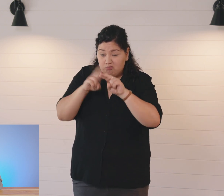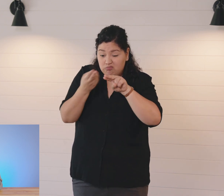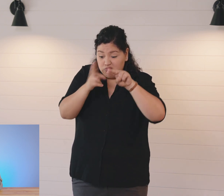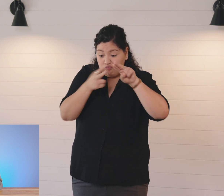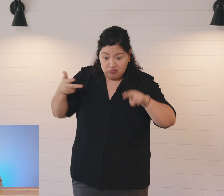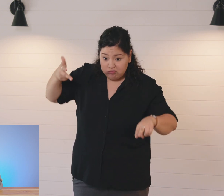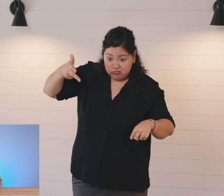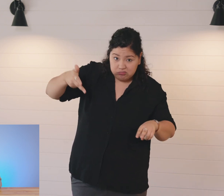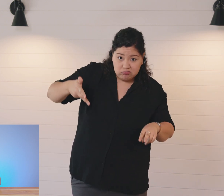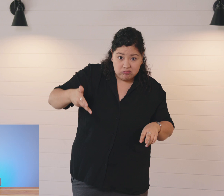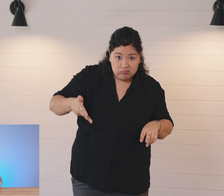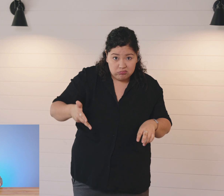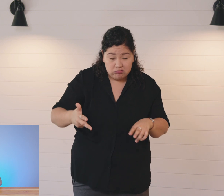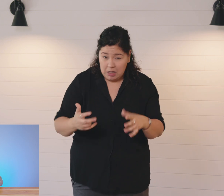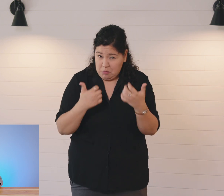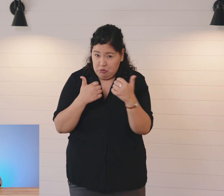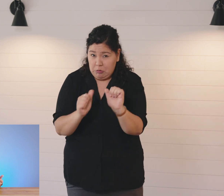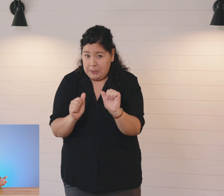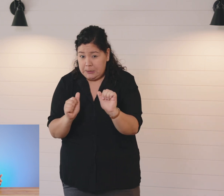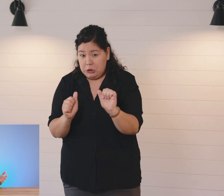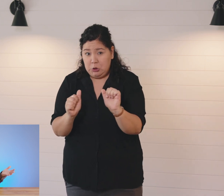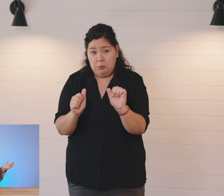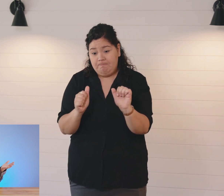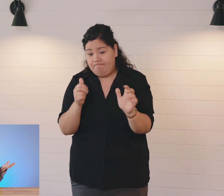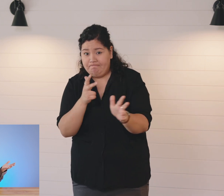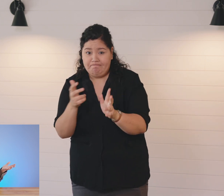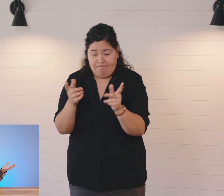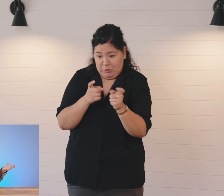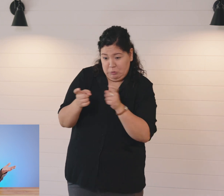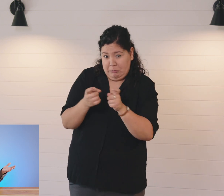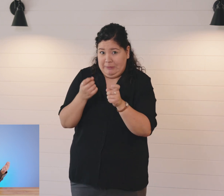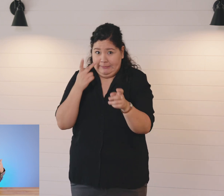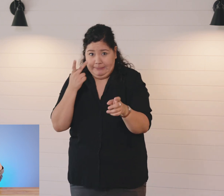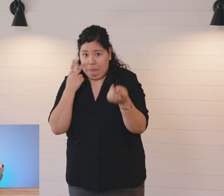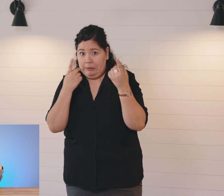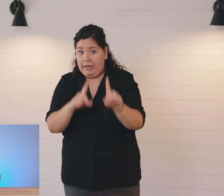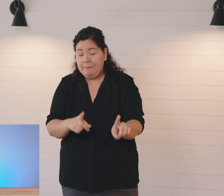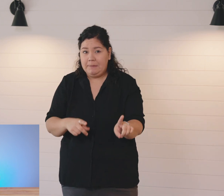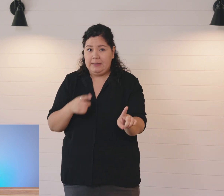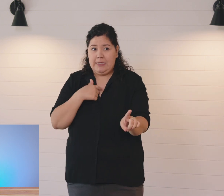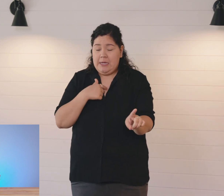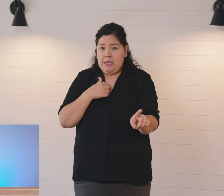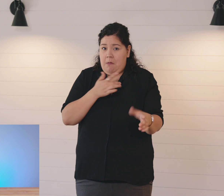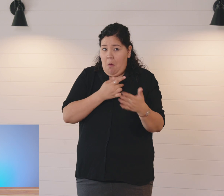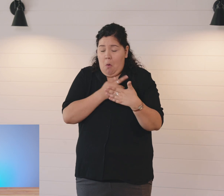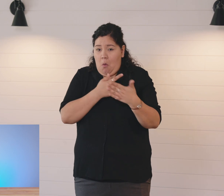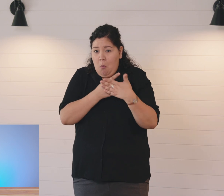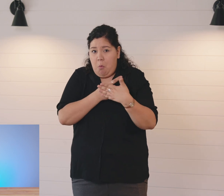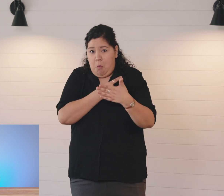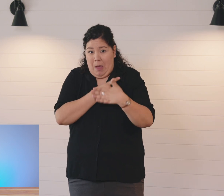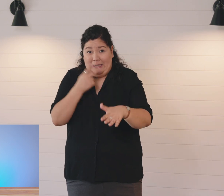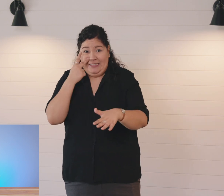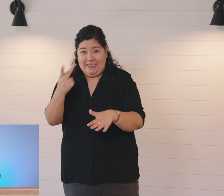accelerating. I'm trying to get it, I pop it out of first gear. I'm thinking to myself, well, here we go. And the whole time my heart starts to